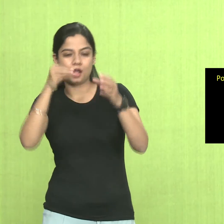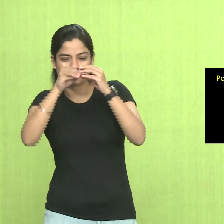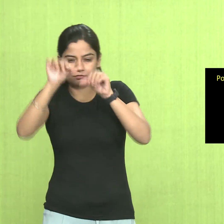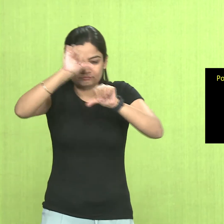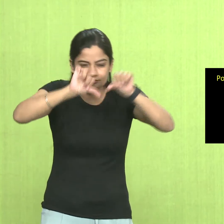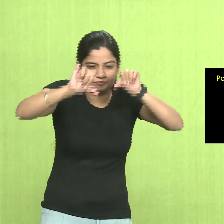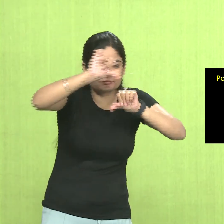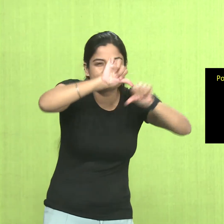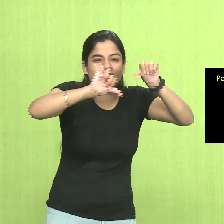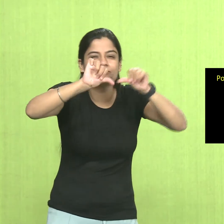value will be lost.